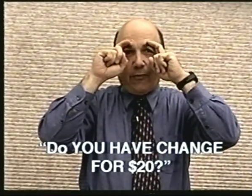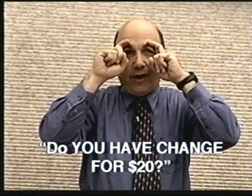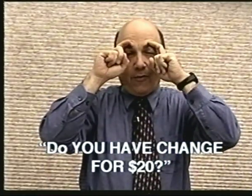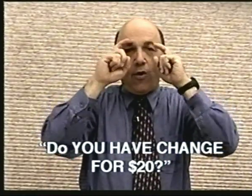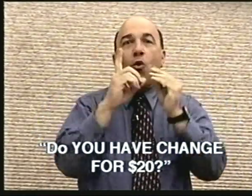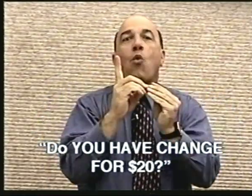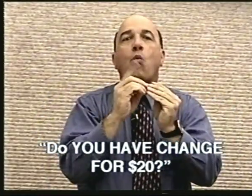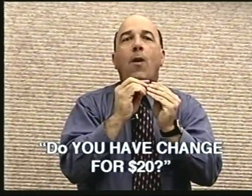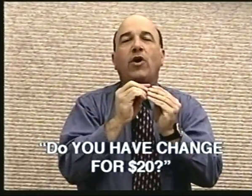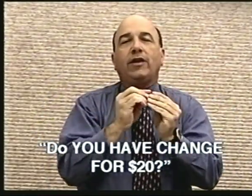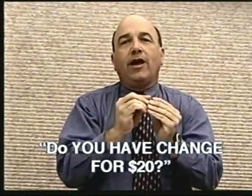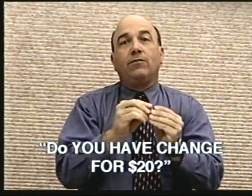eyebrow. One more time.